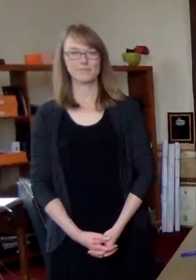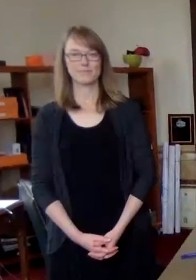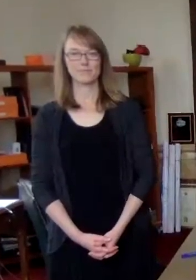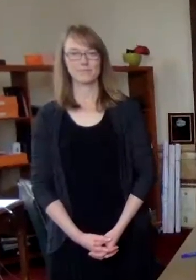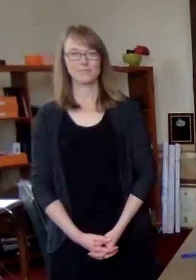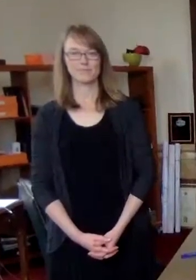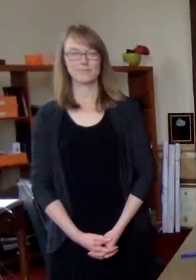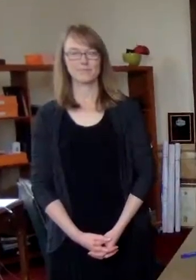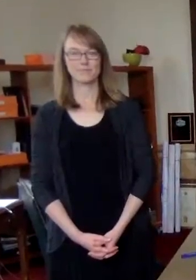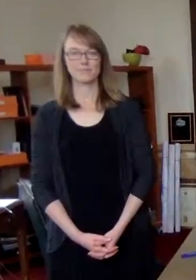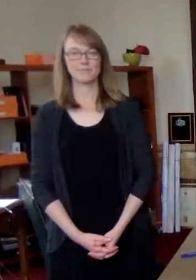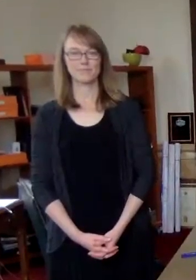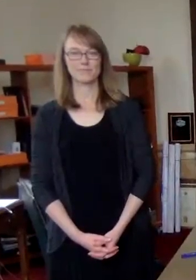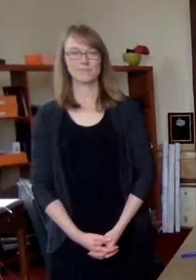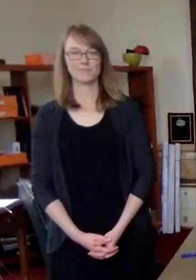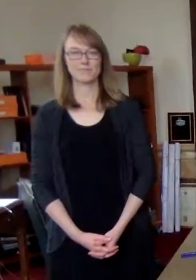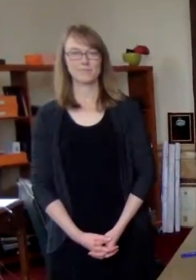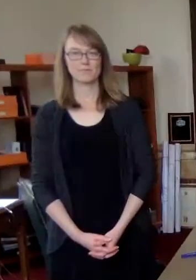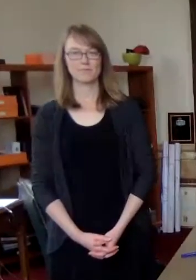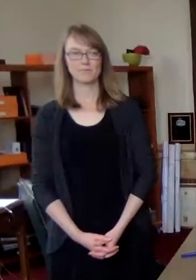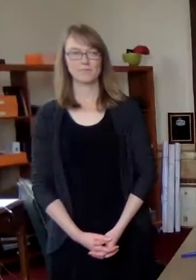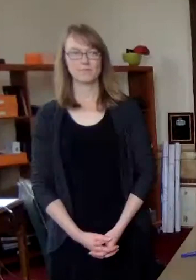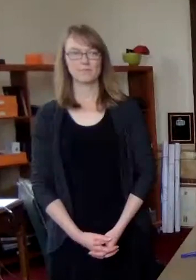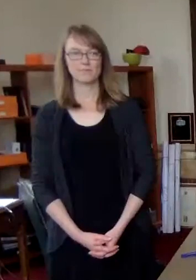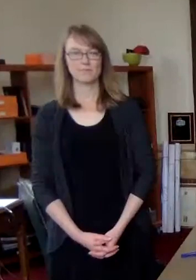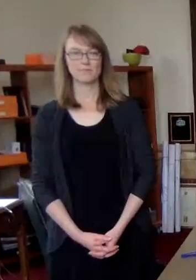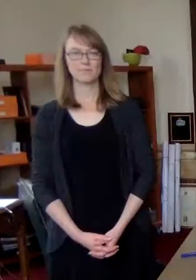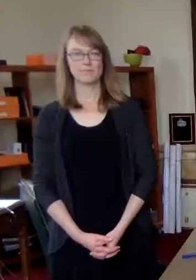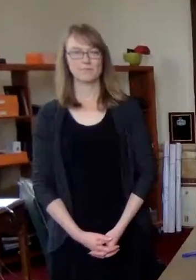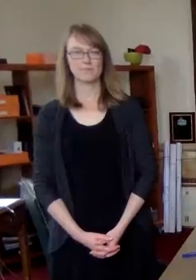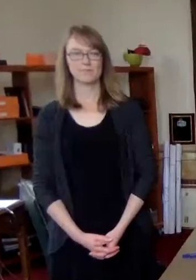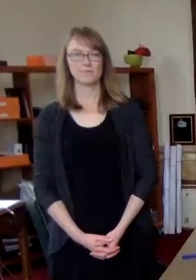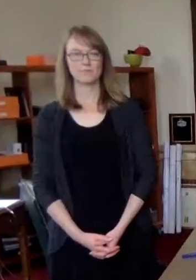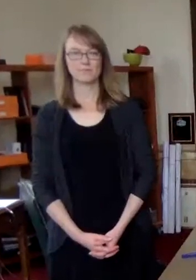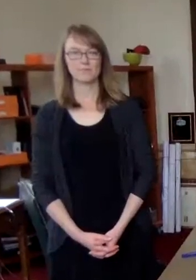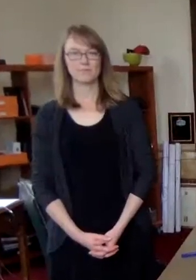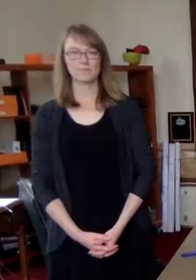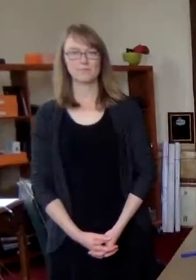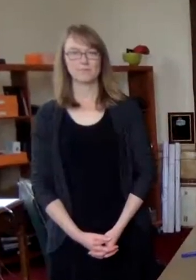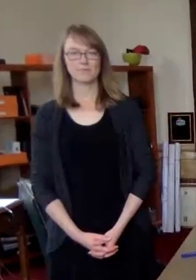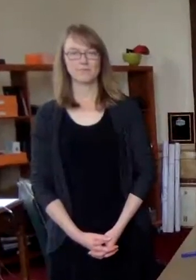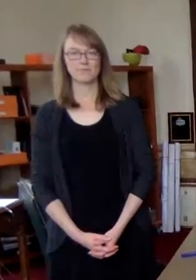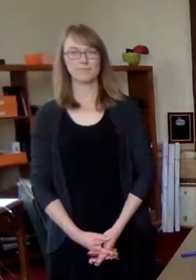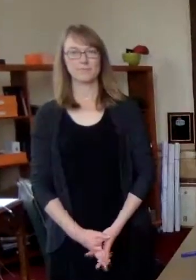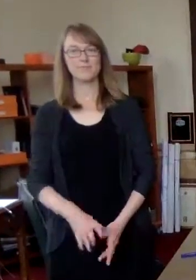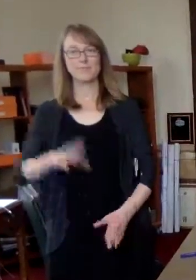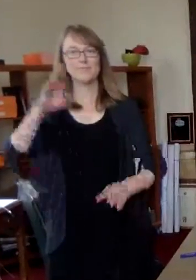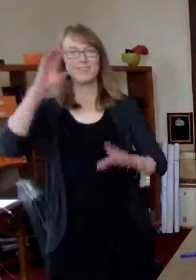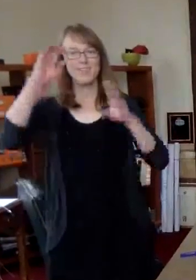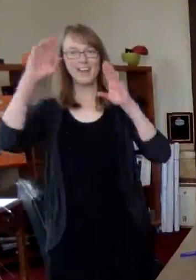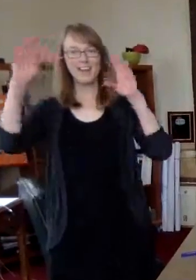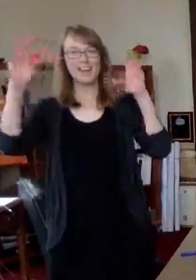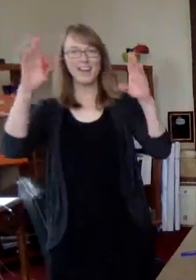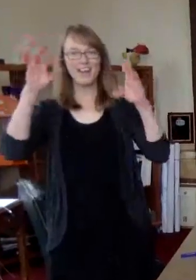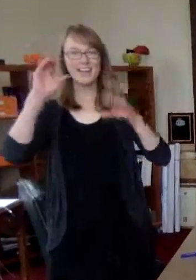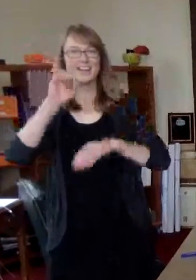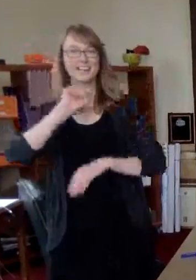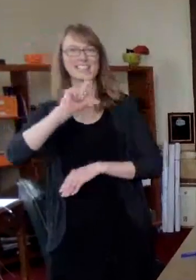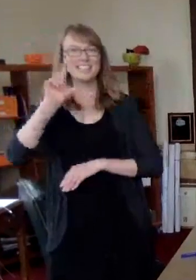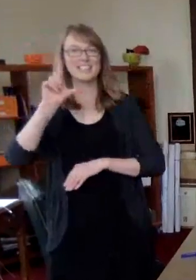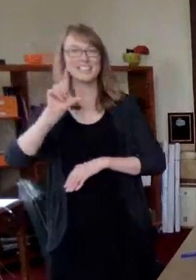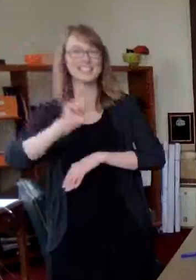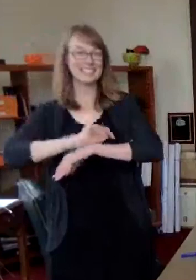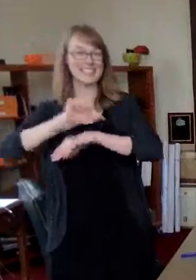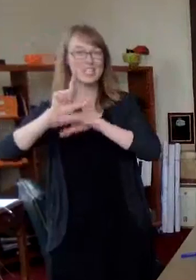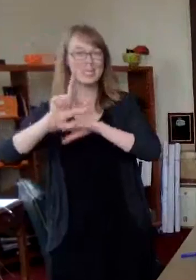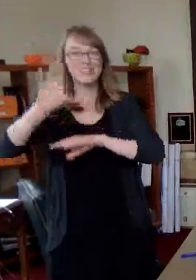Is set to what? make the dates. Are we on? I think so. Hi, St. Louis. Mary, you're live with St. Louis.